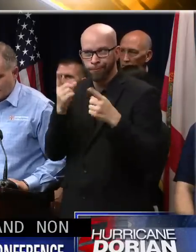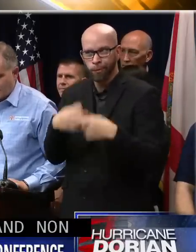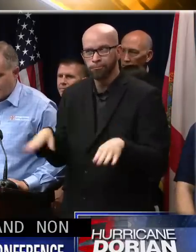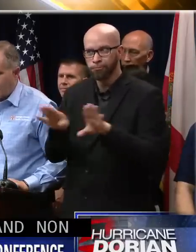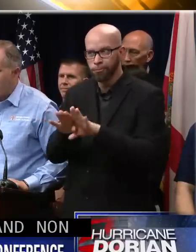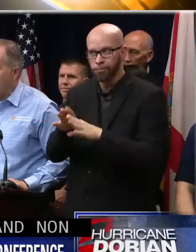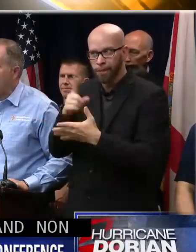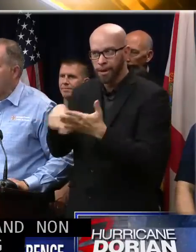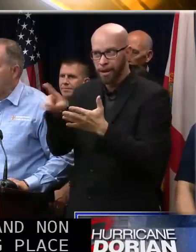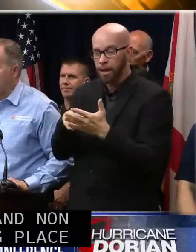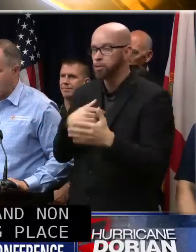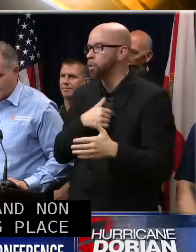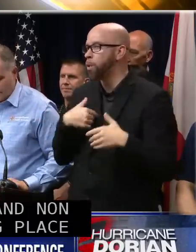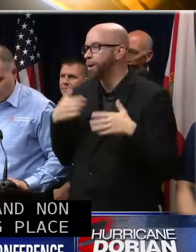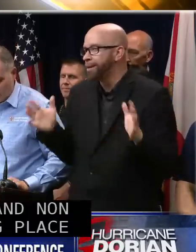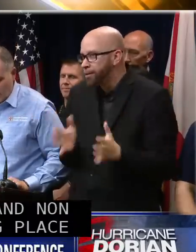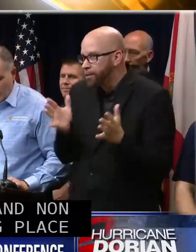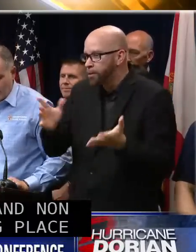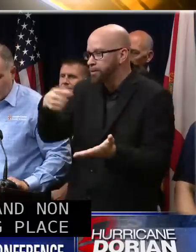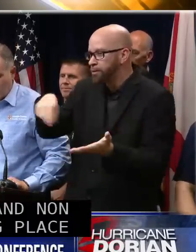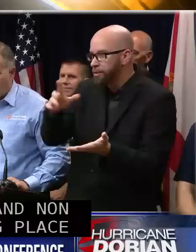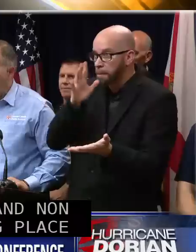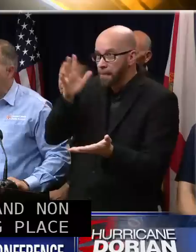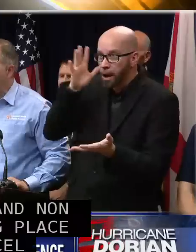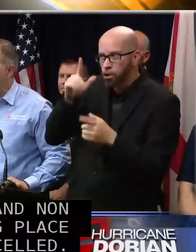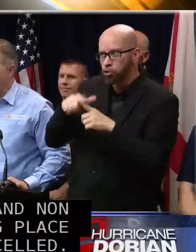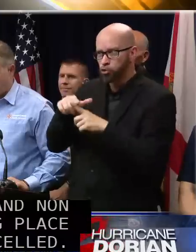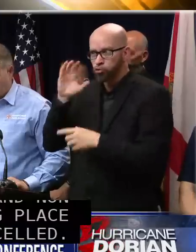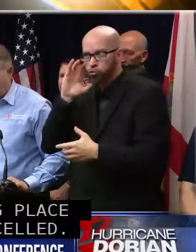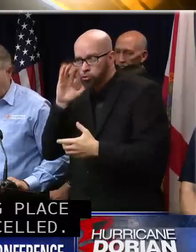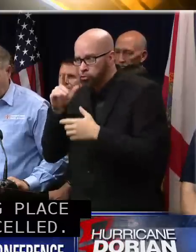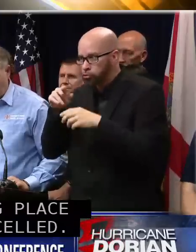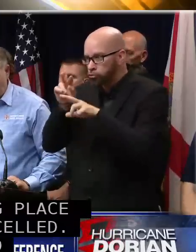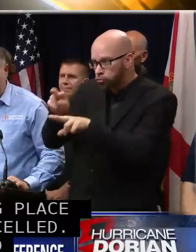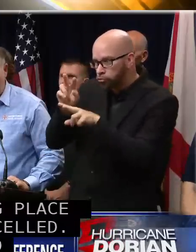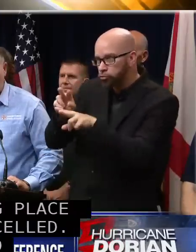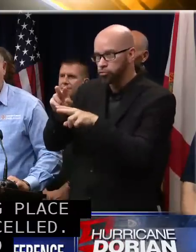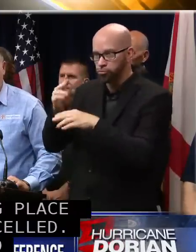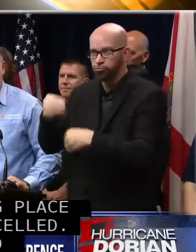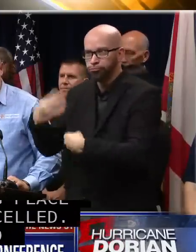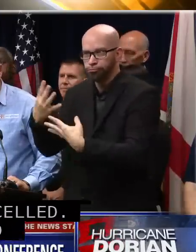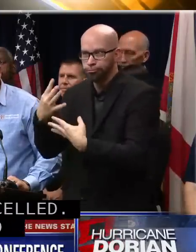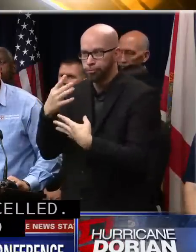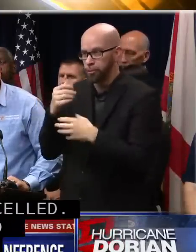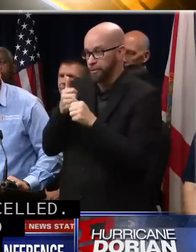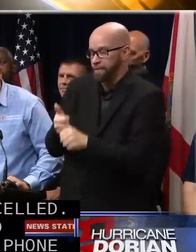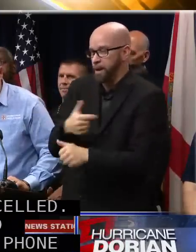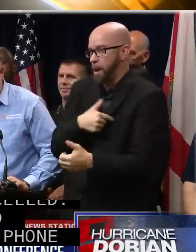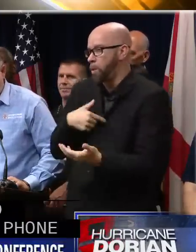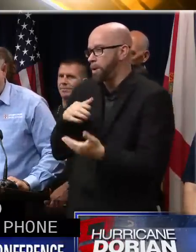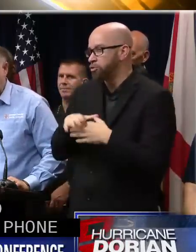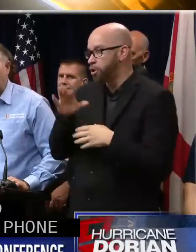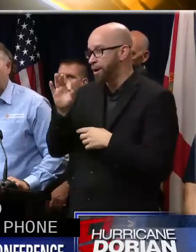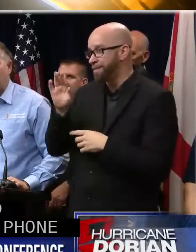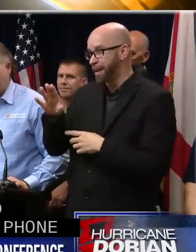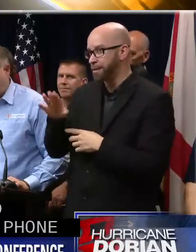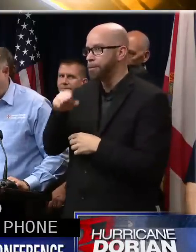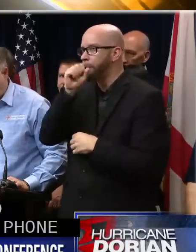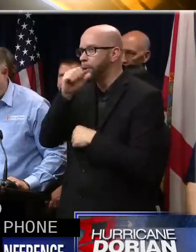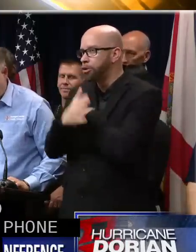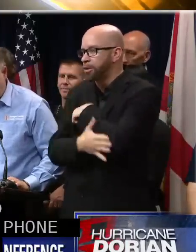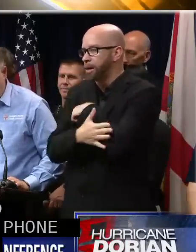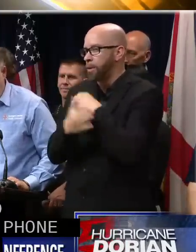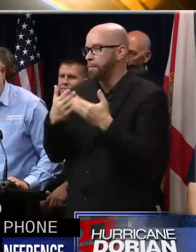encourage parents and employees to listen for phone call updates, as well as following us on Facebook at Orange County